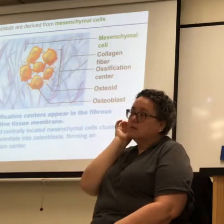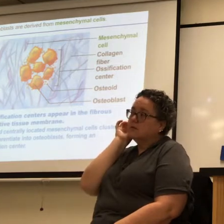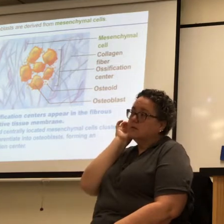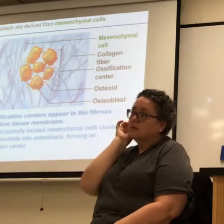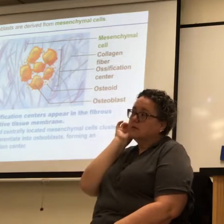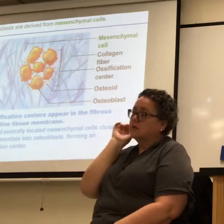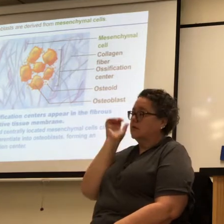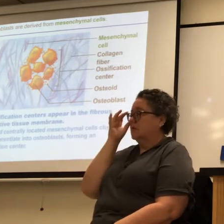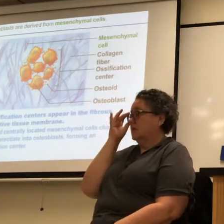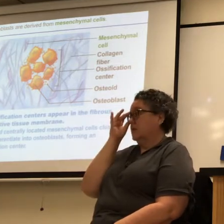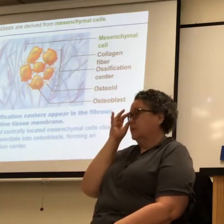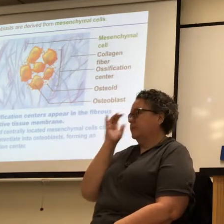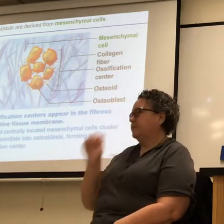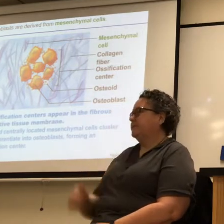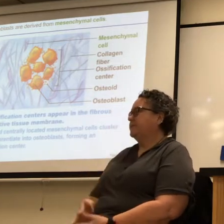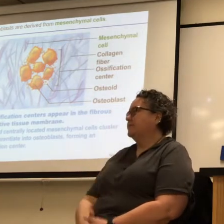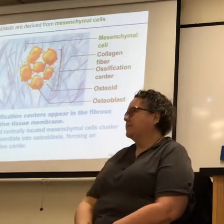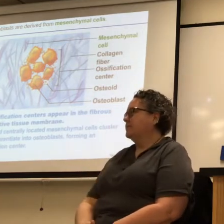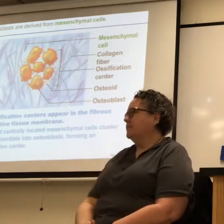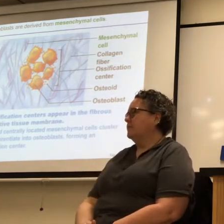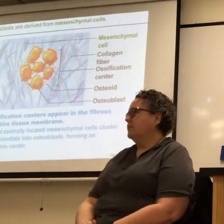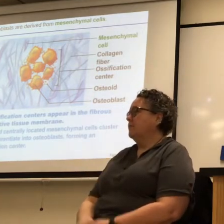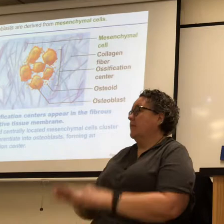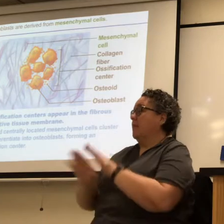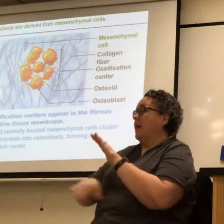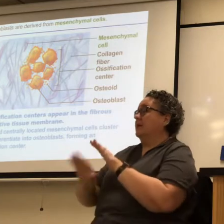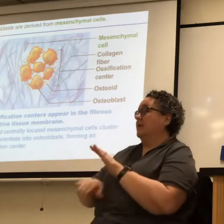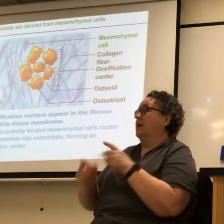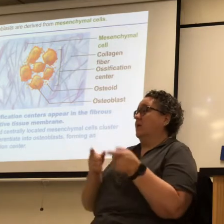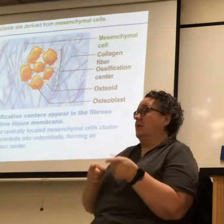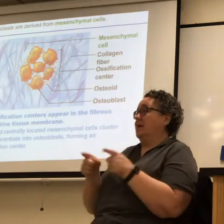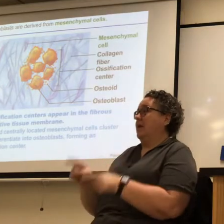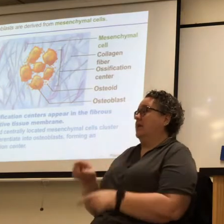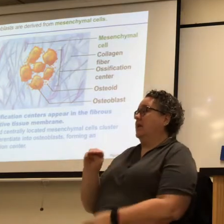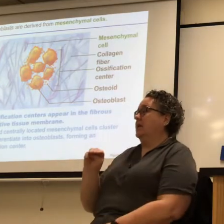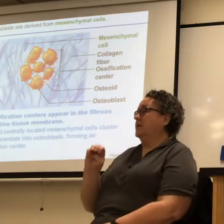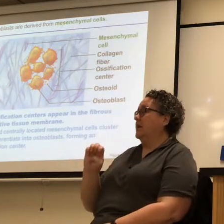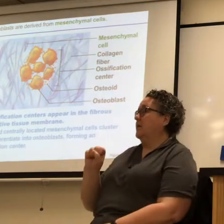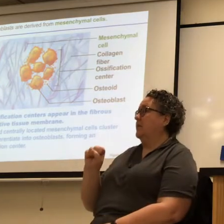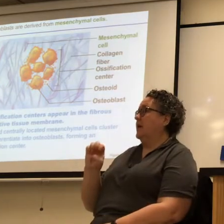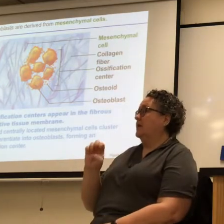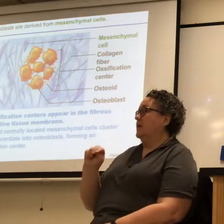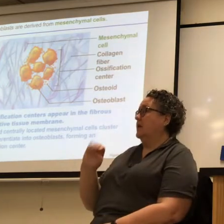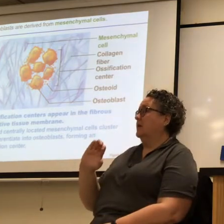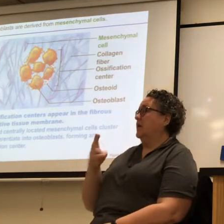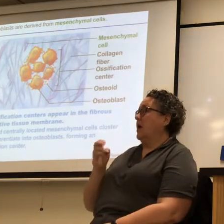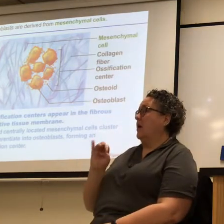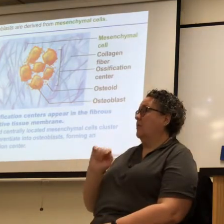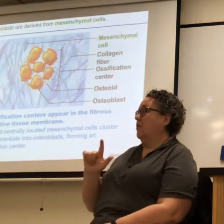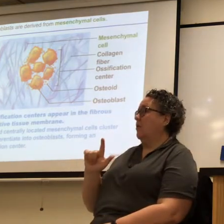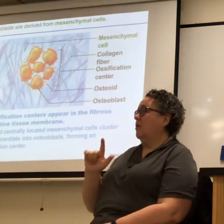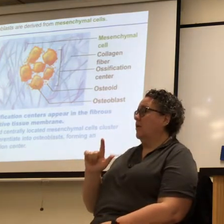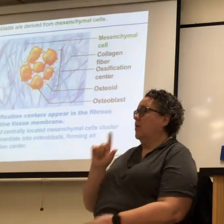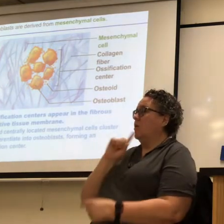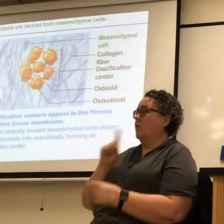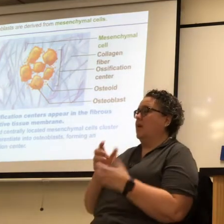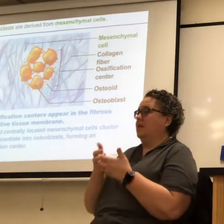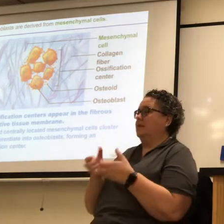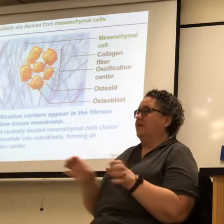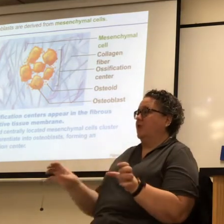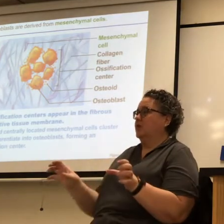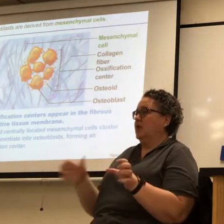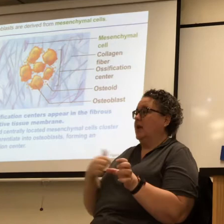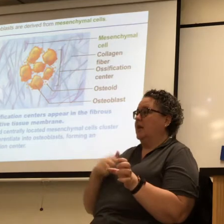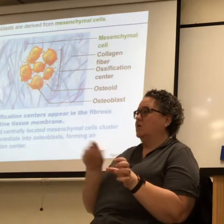forms. Basically what's happening is the mesenchymal cells differentiate into